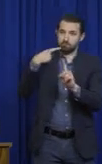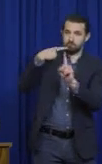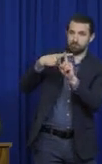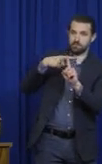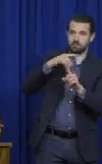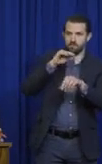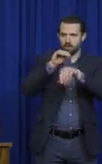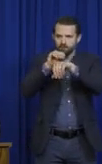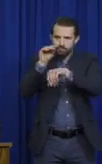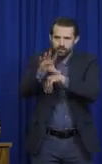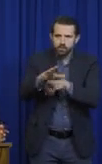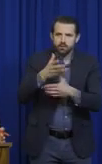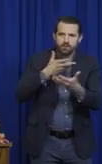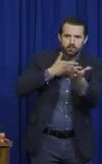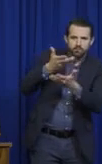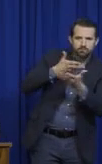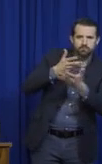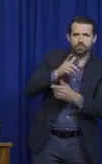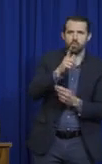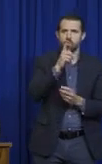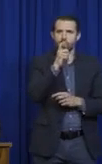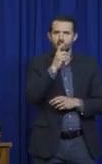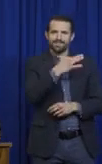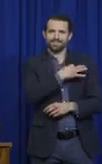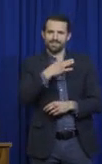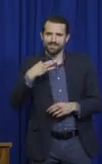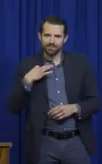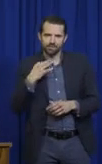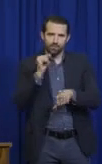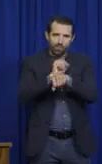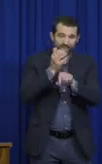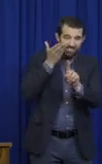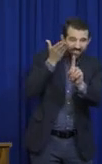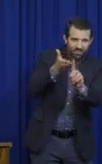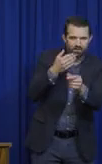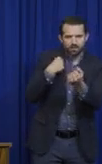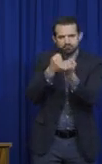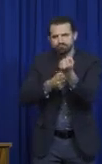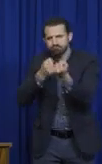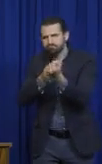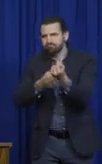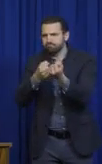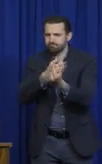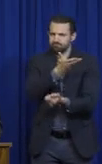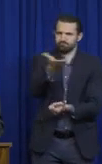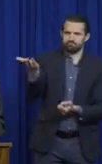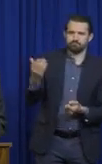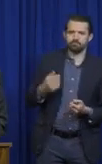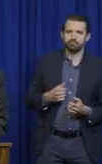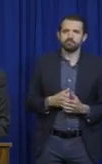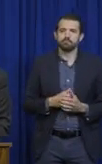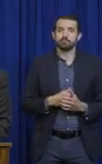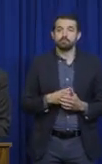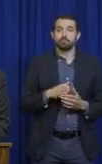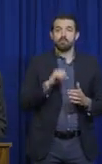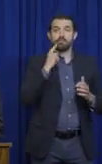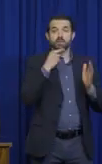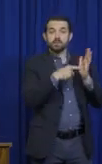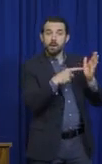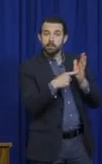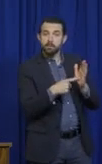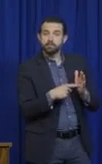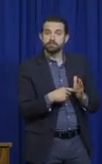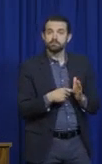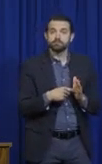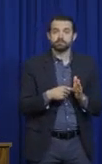services to the men and women who are working at Tall Pines as healthcare workers. As another example, at the Maine Veterans